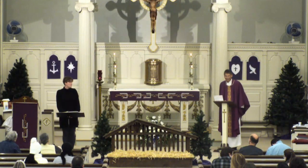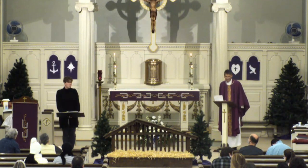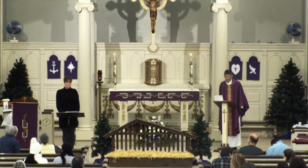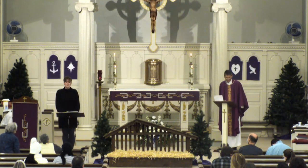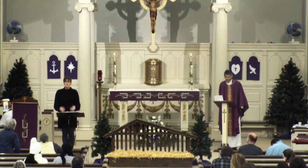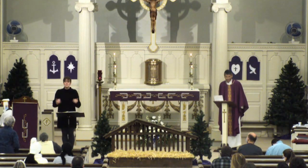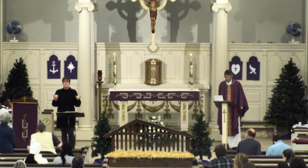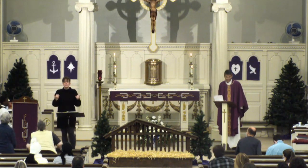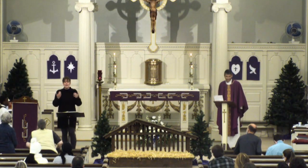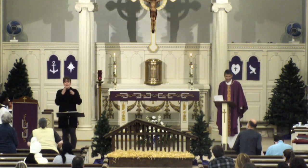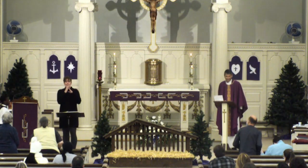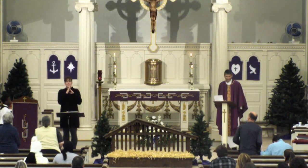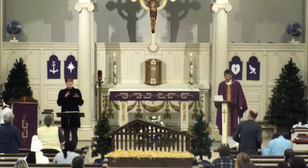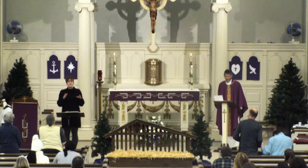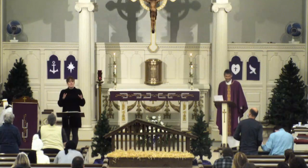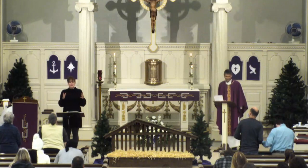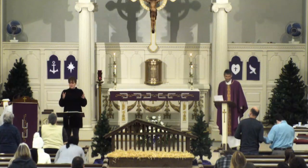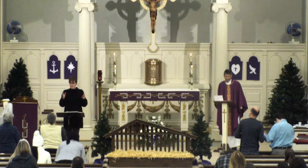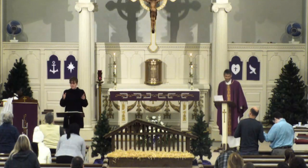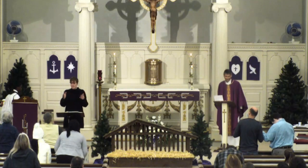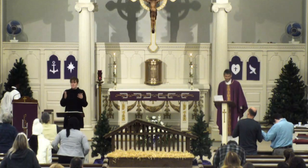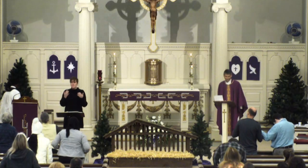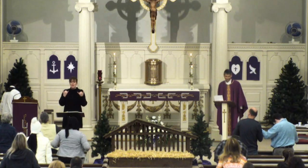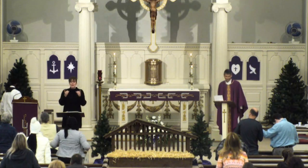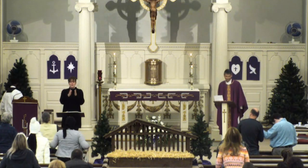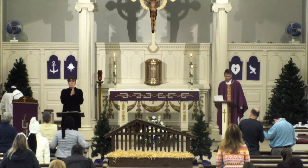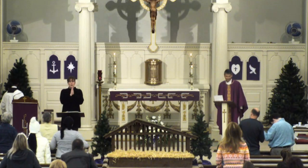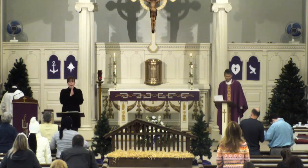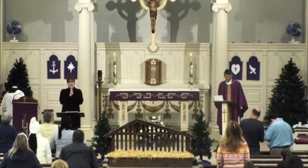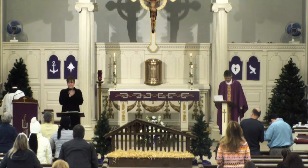Now, in peace, let us pray to the Lord.